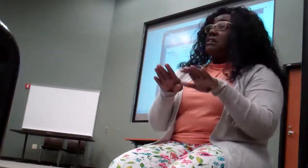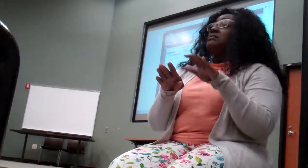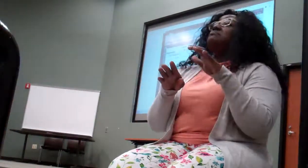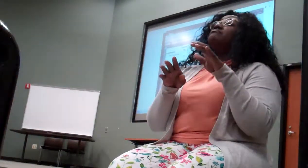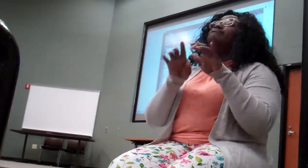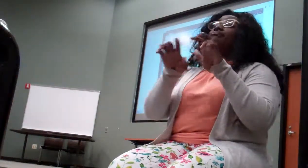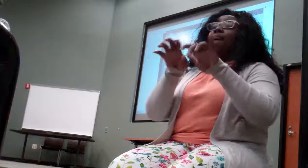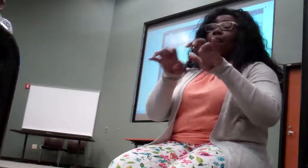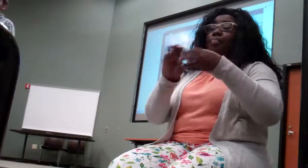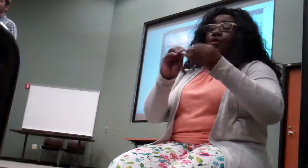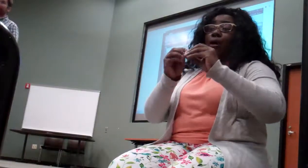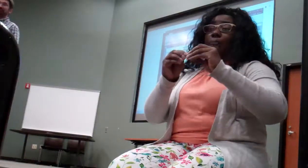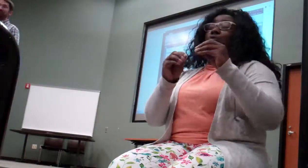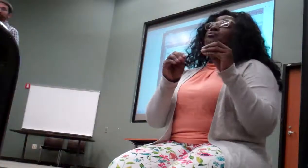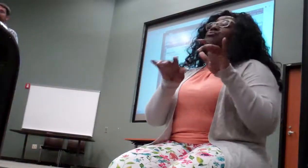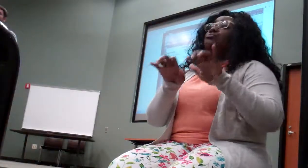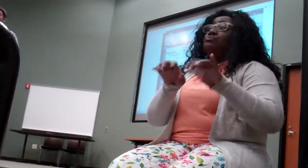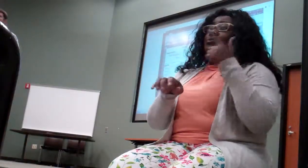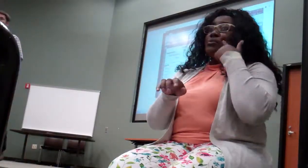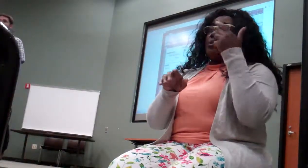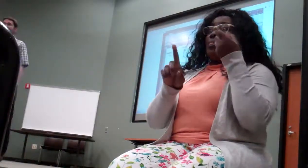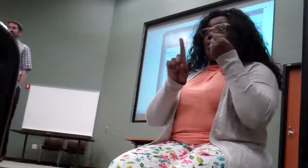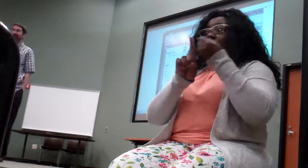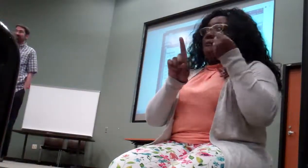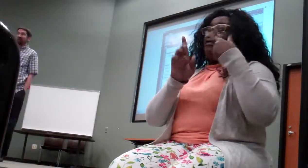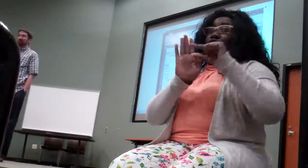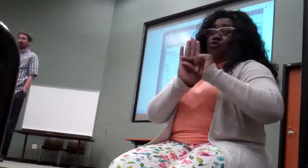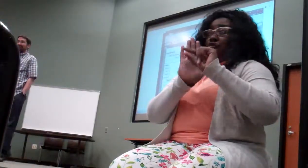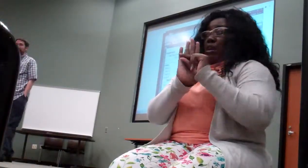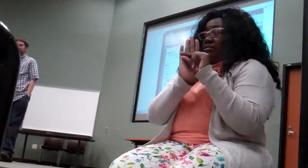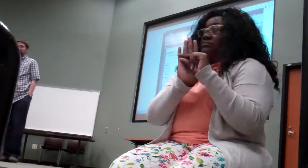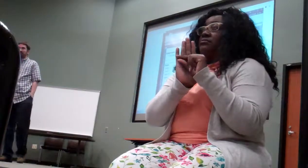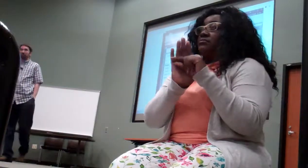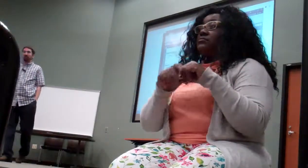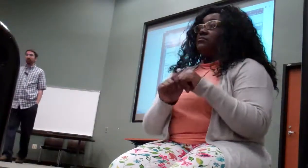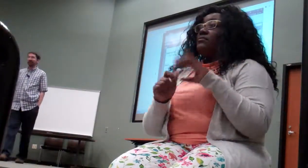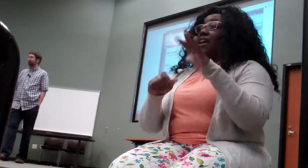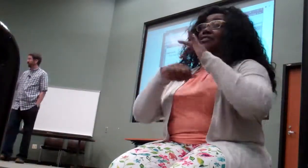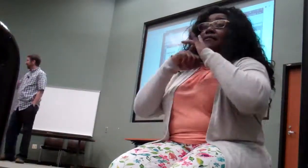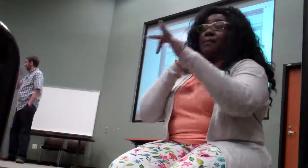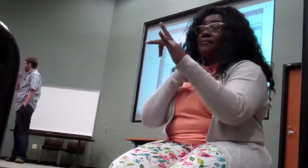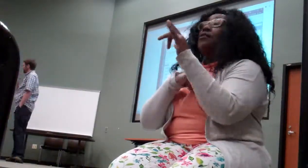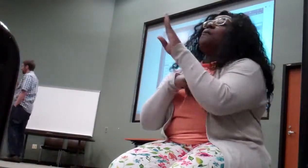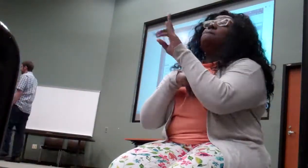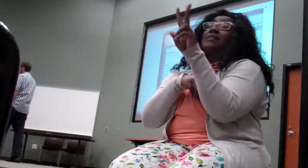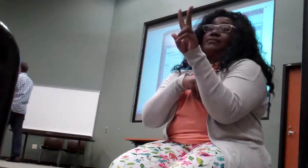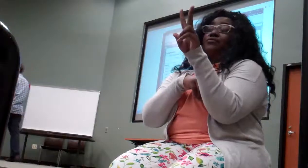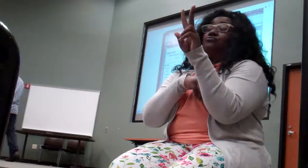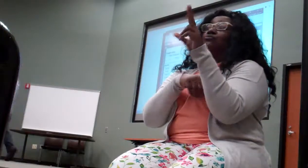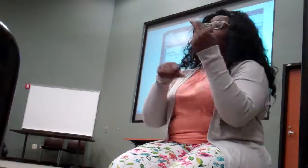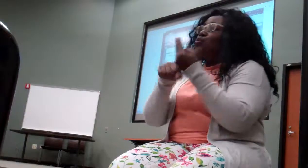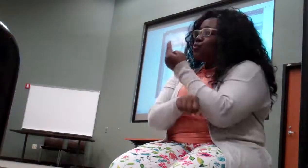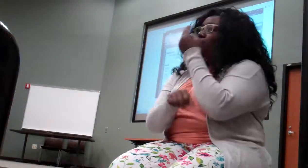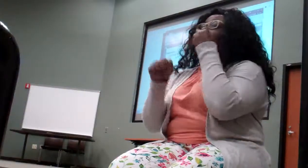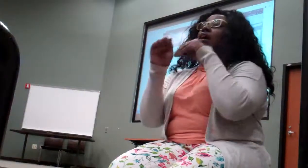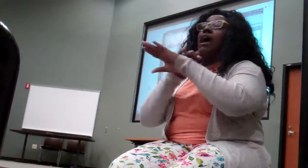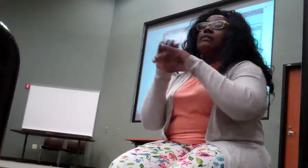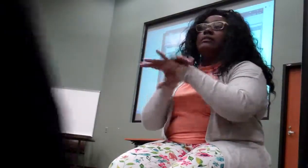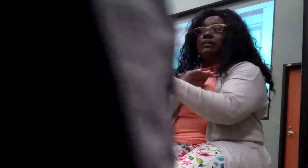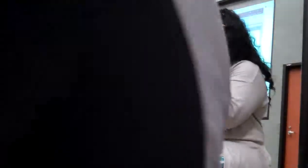options, and you can see what the impact's going to be on your grade. So that's available to you on Blade View. Use it, access